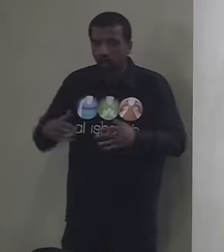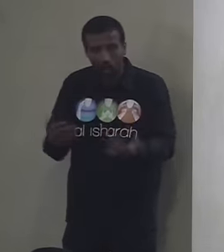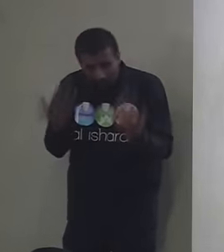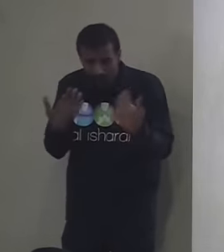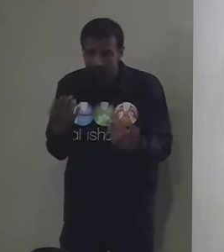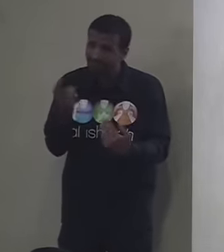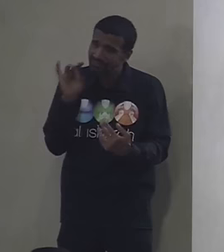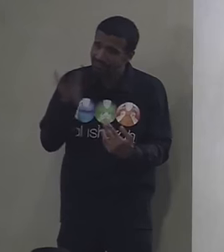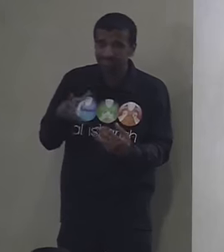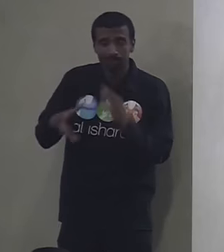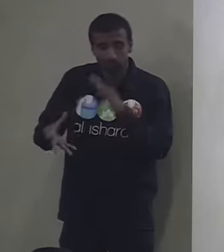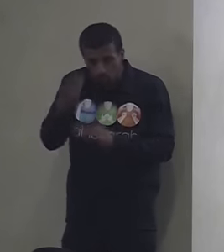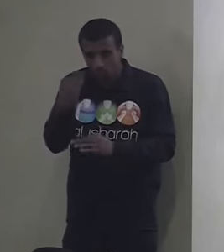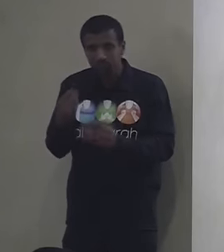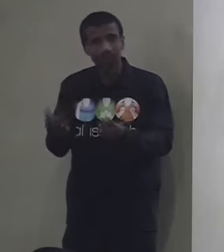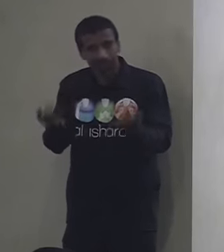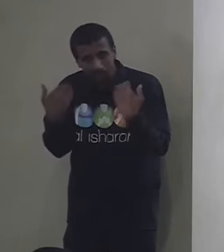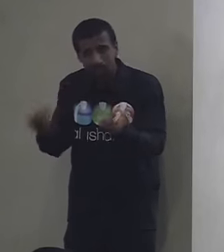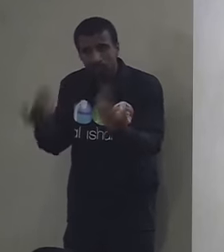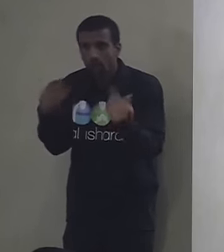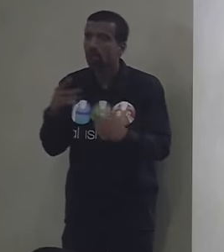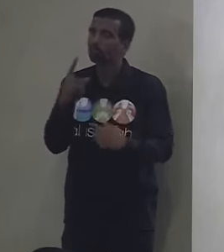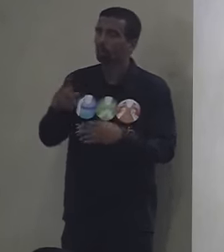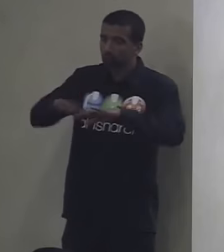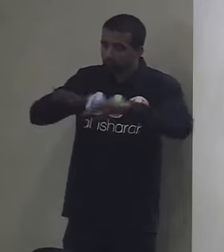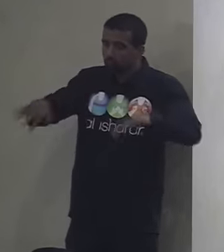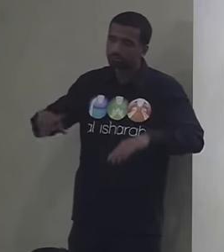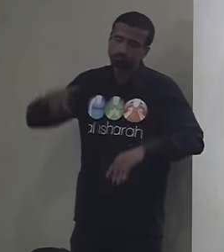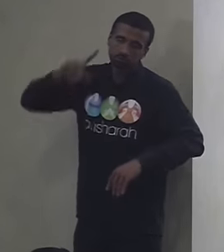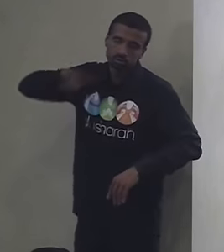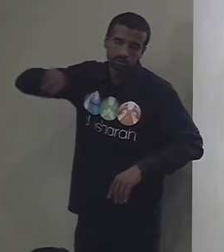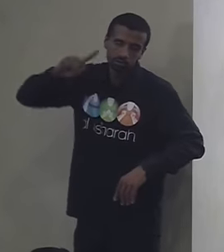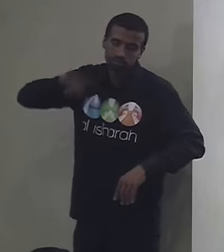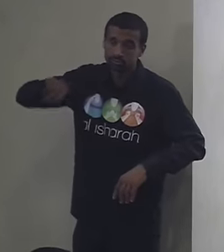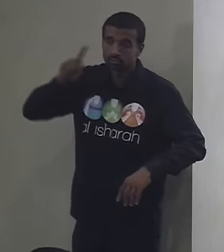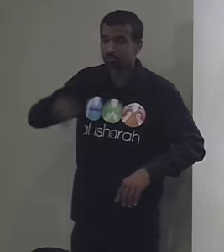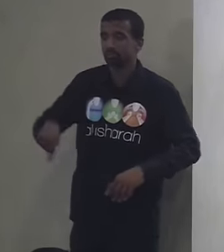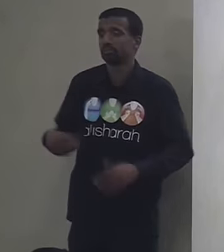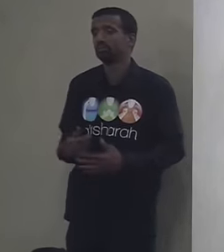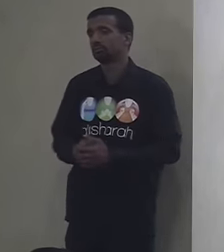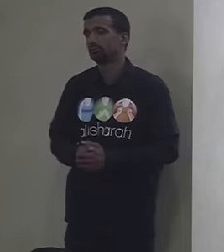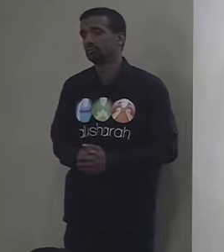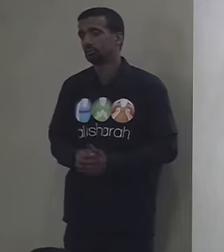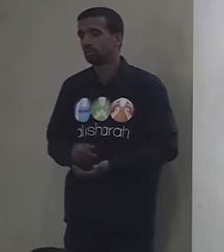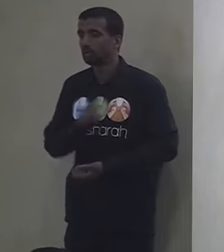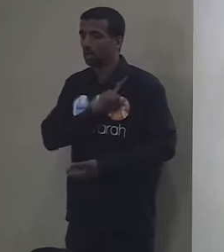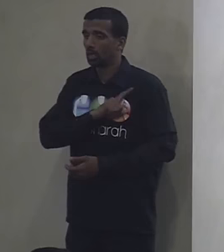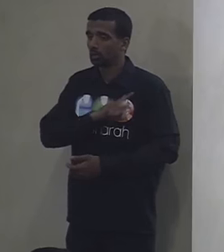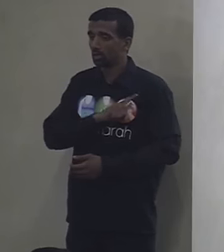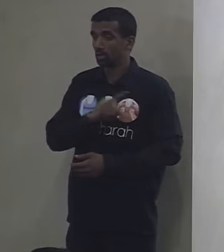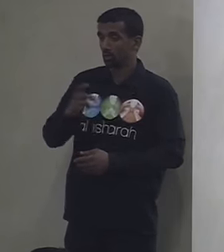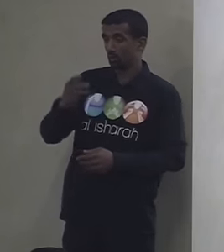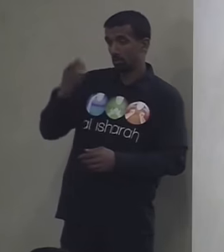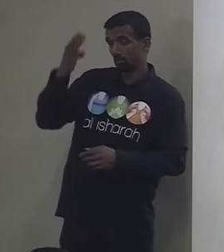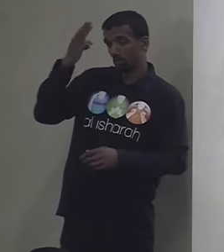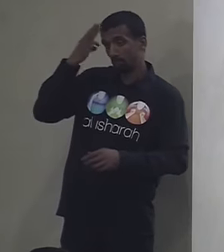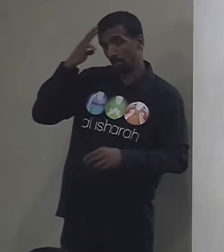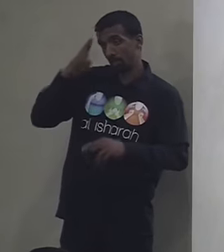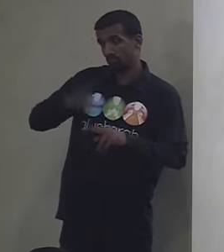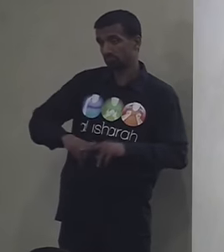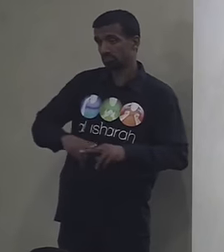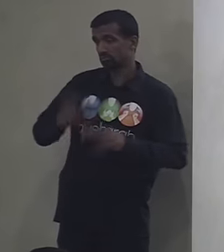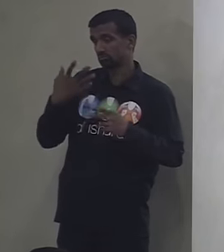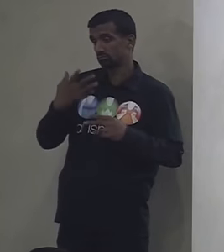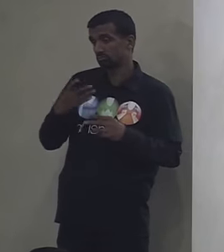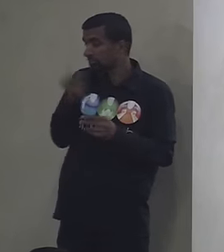them. They want to get involved in this haram business, and they want my money to use to get into the haram business. And my dad says, if you don't do it, you're no longer my